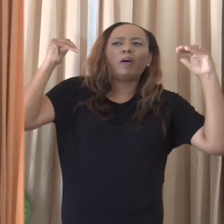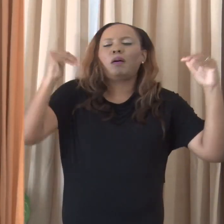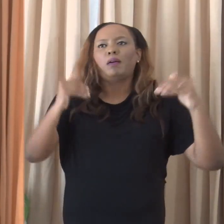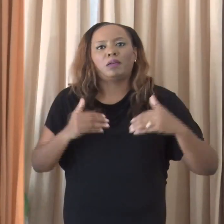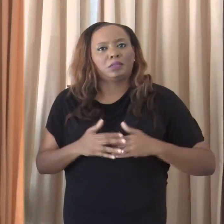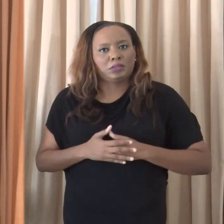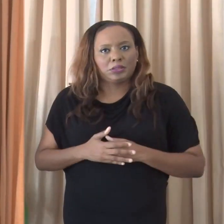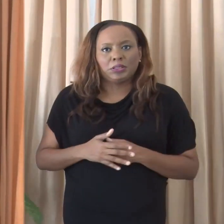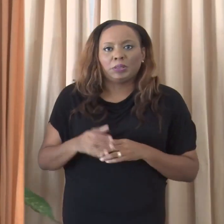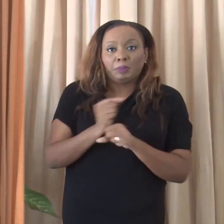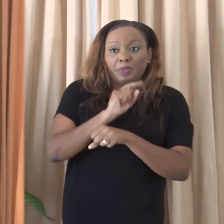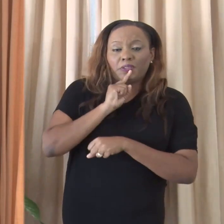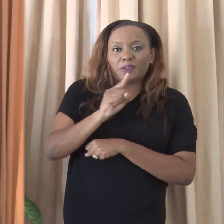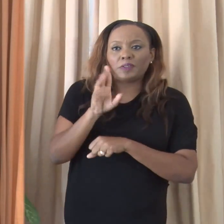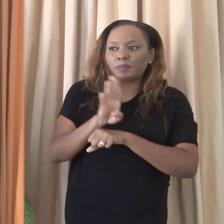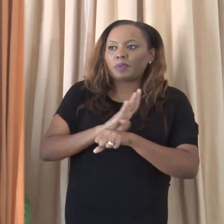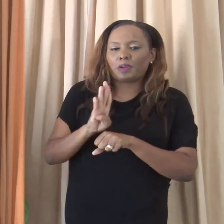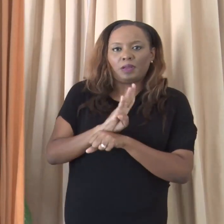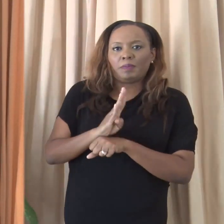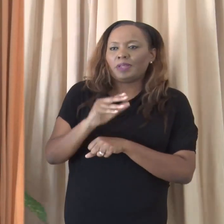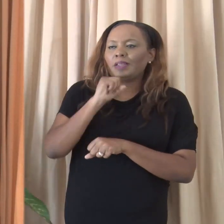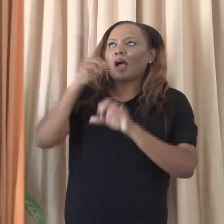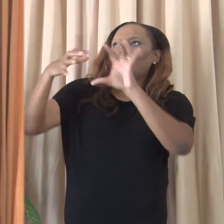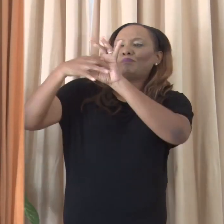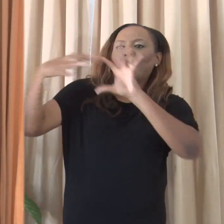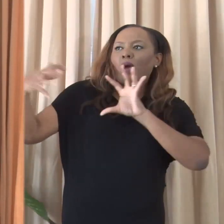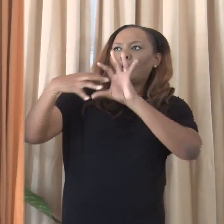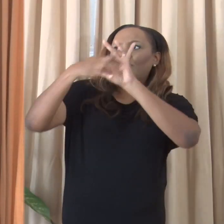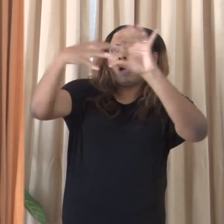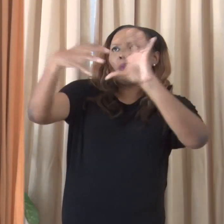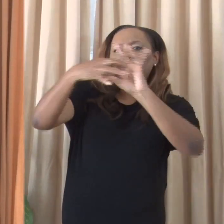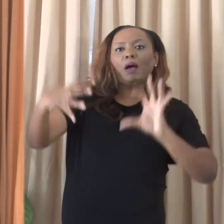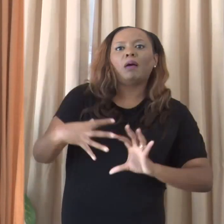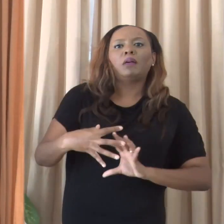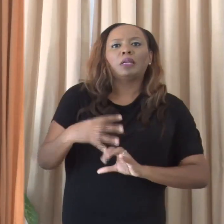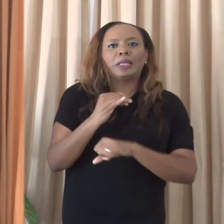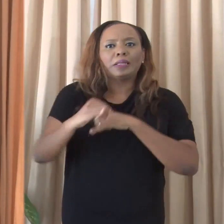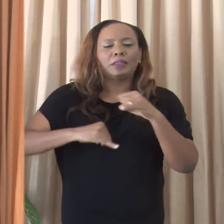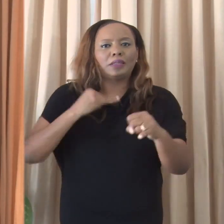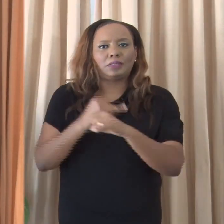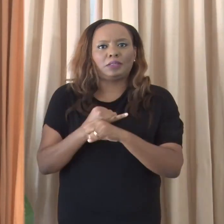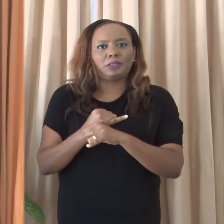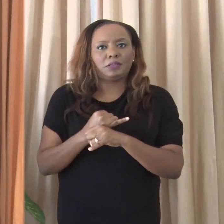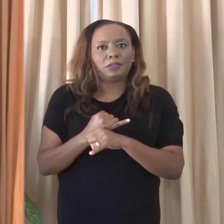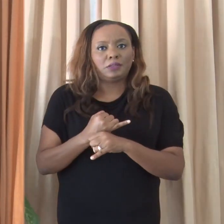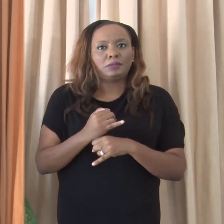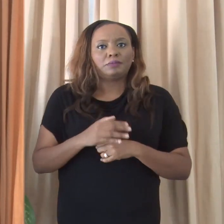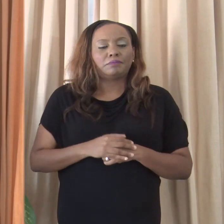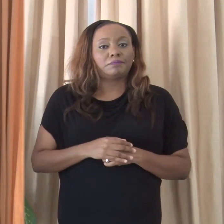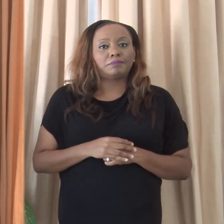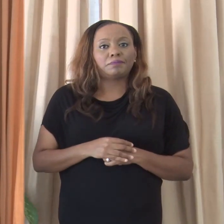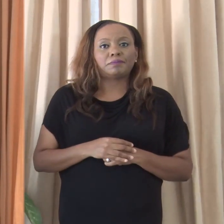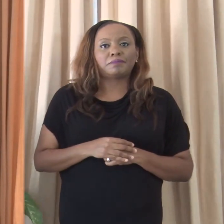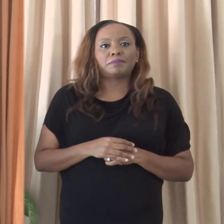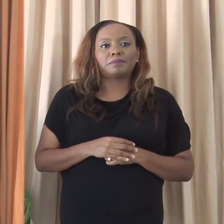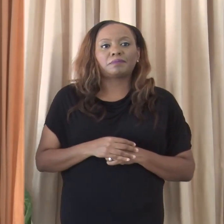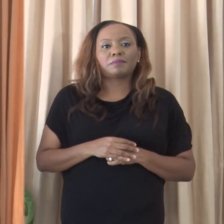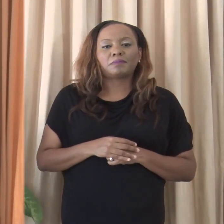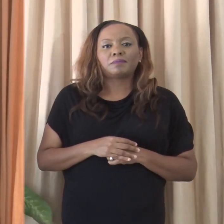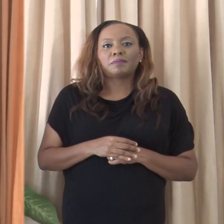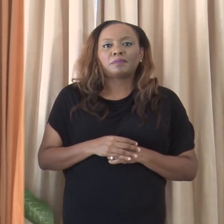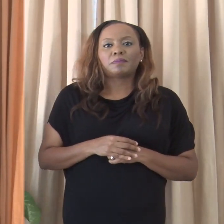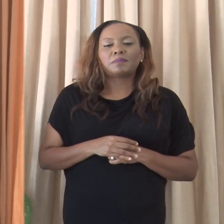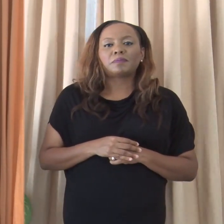ensure that the island itself is not cut off from the international community, because as you know, there is really no way of